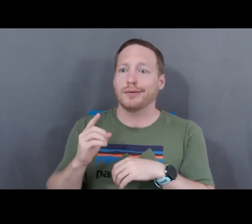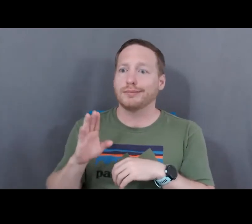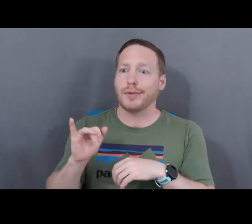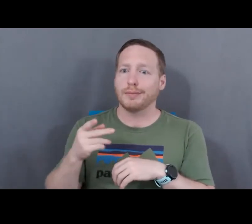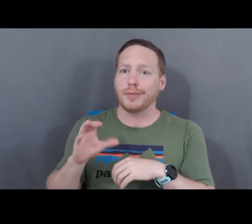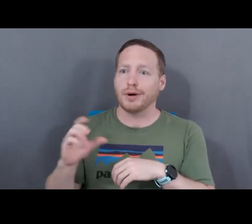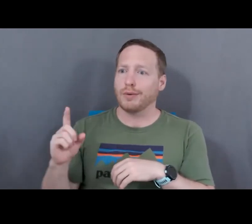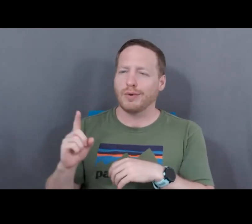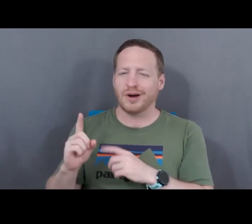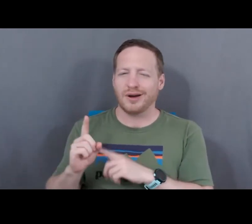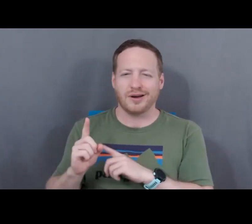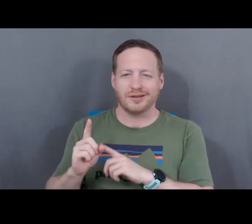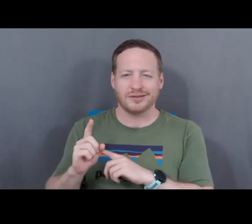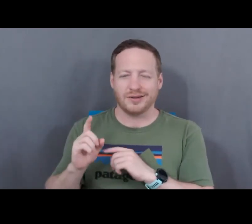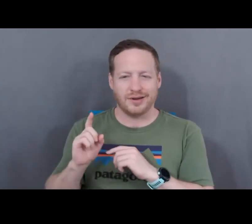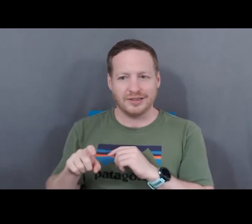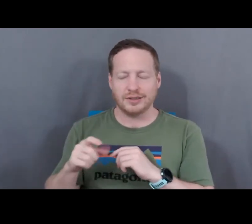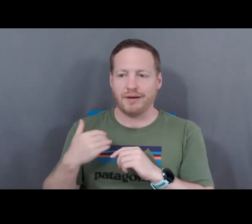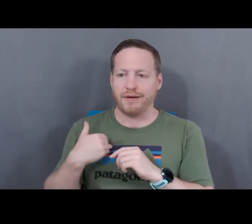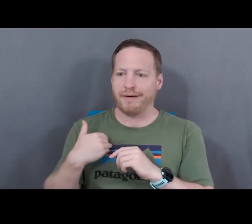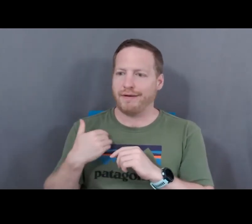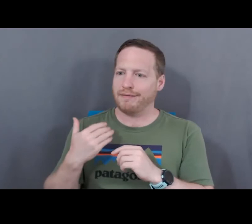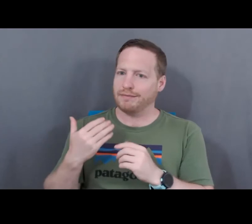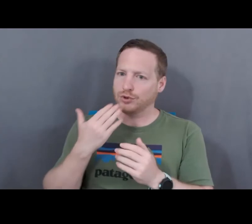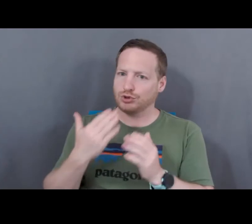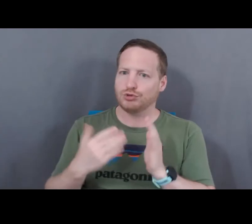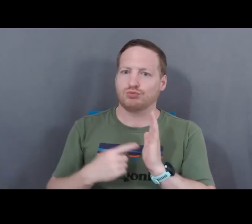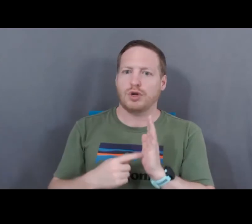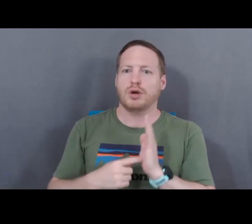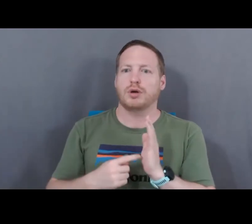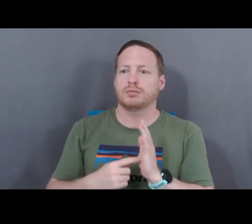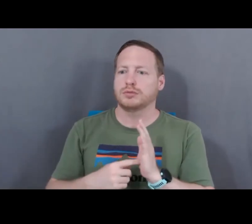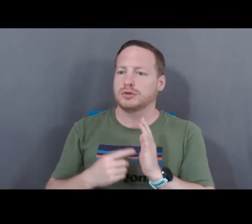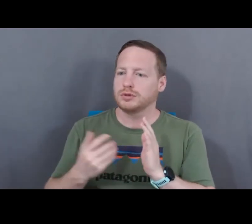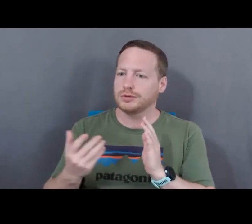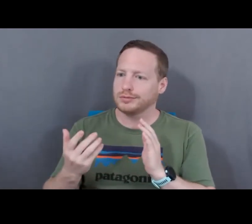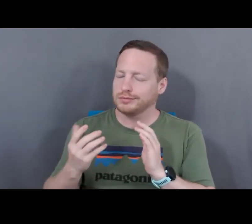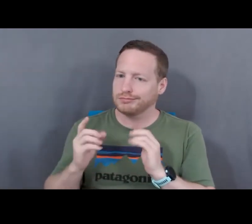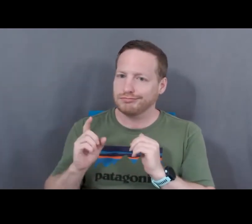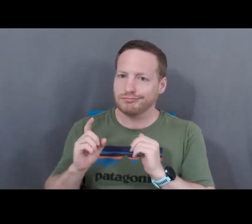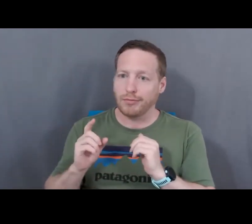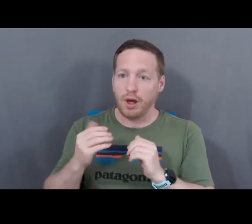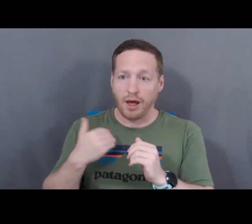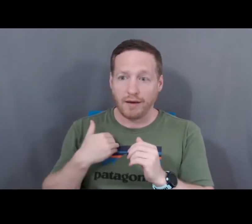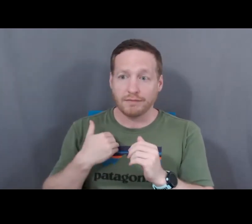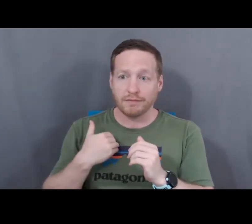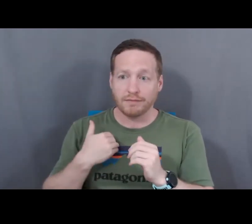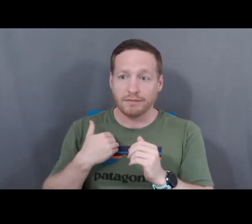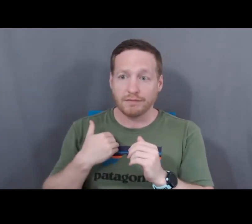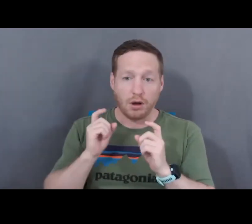that if people coming forward, if it's only one person who's BIPOC, that's not representative. And